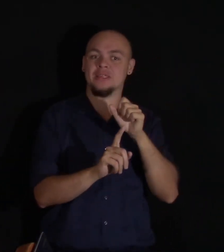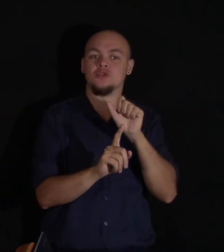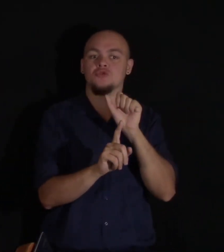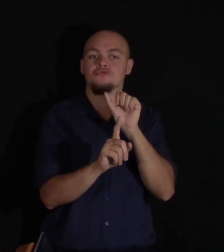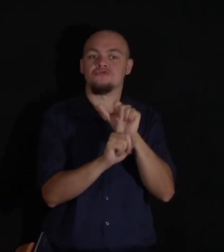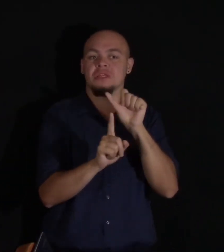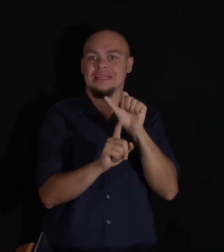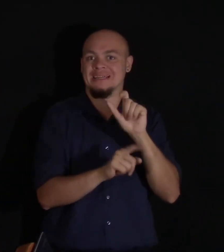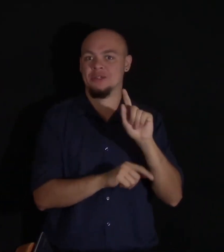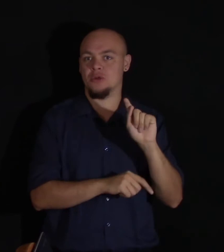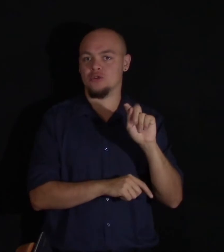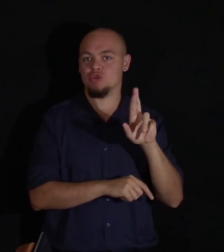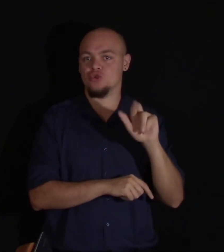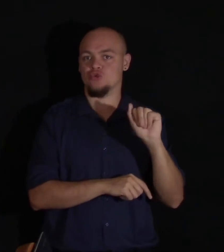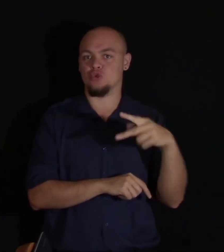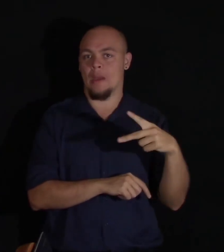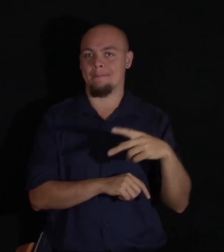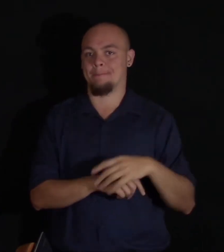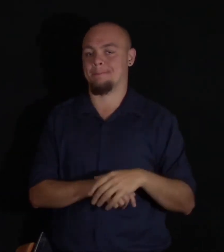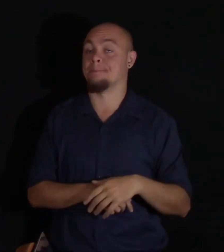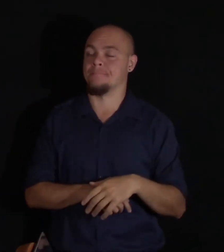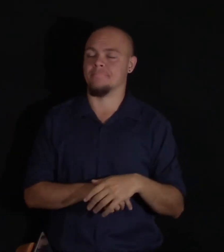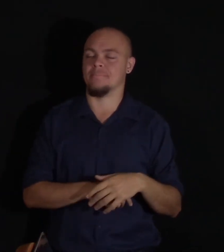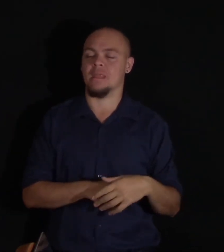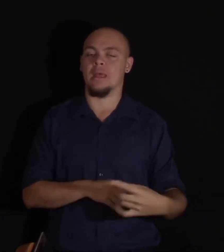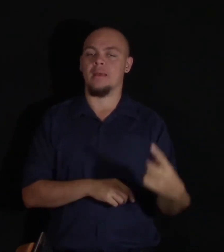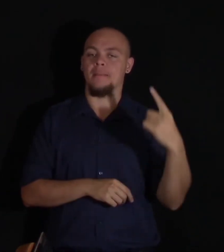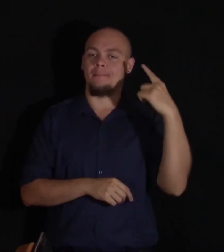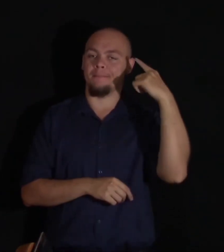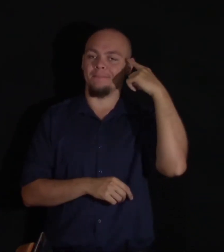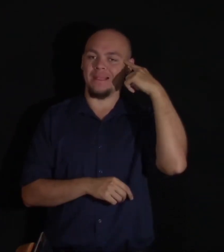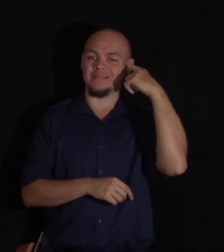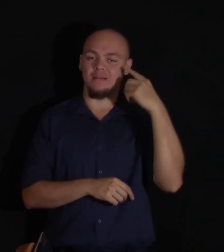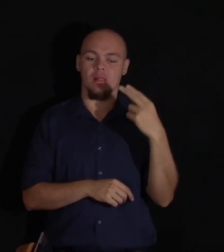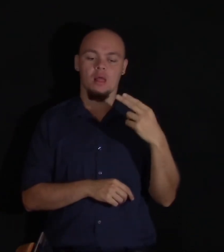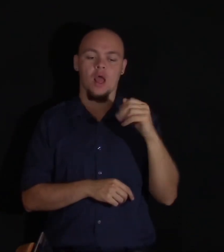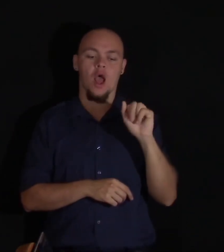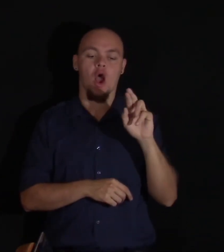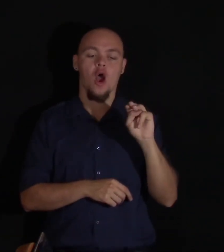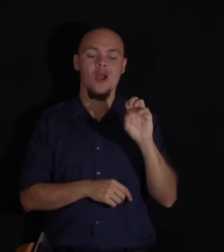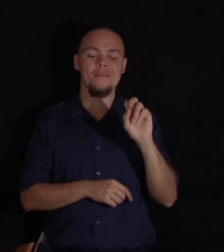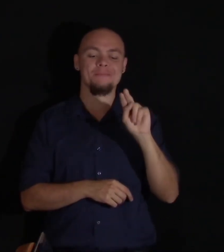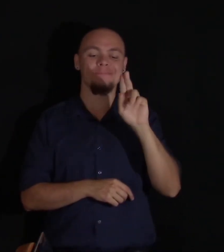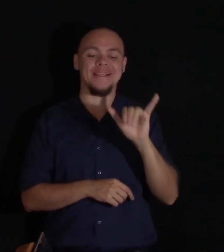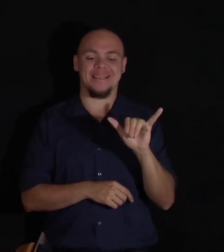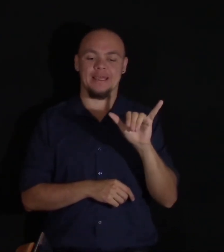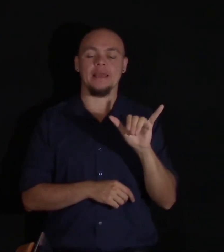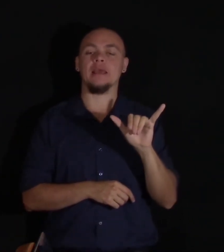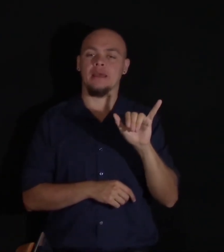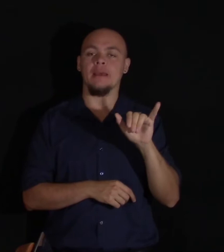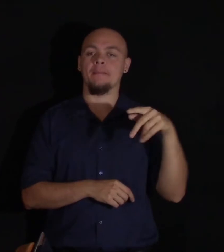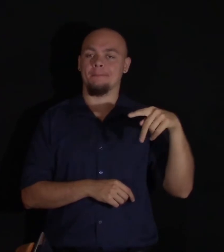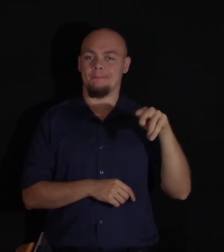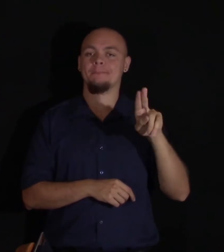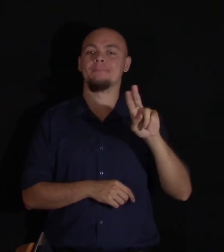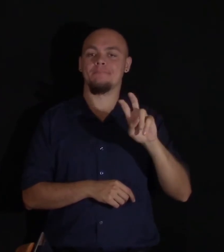call this trap the mental harmony puzzle. And it works like